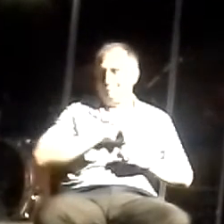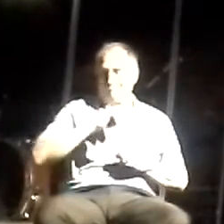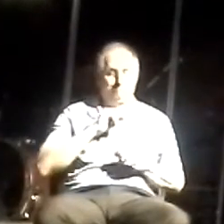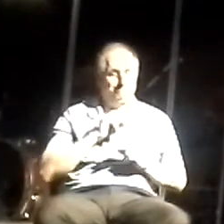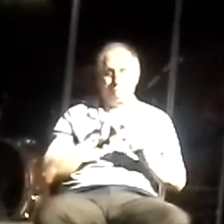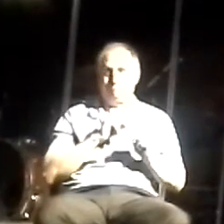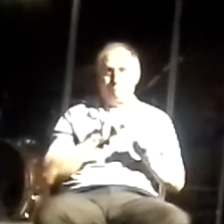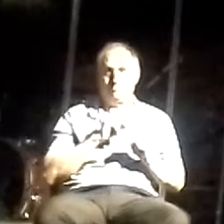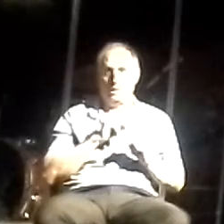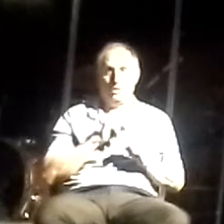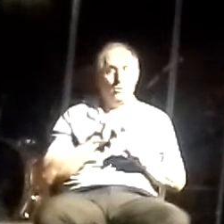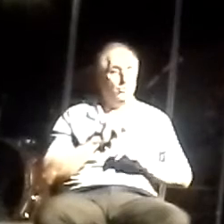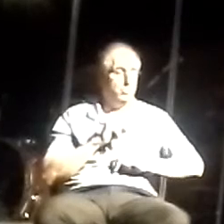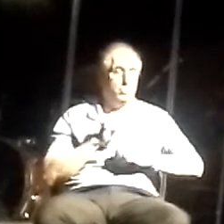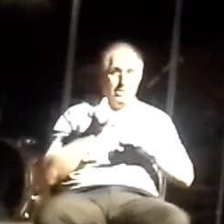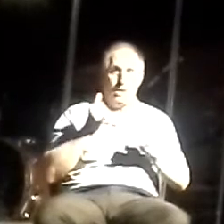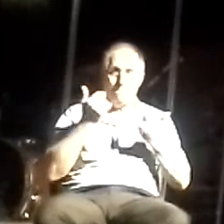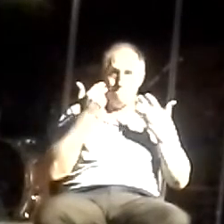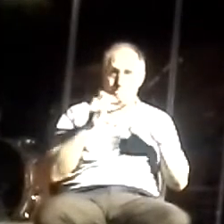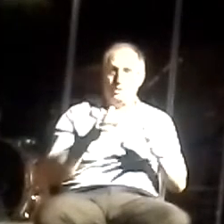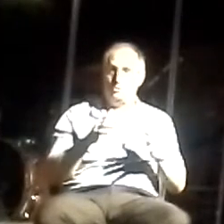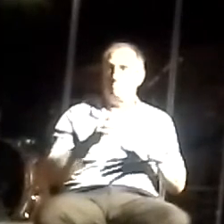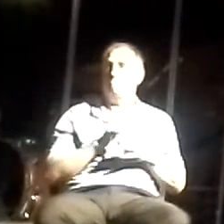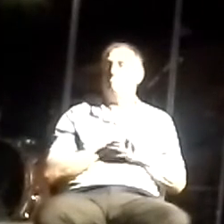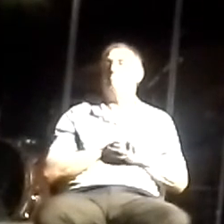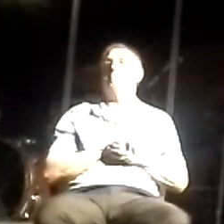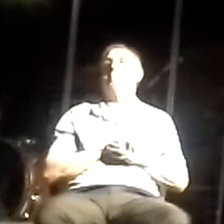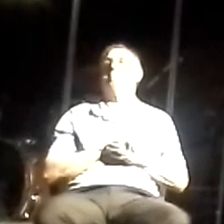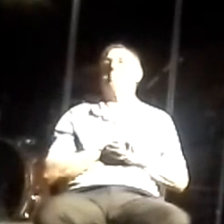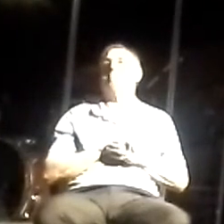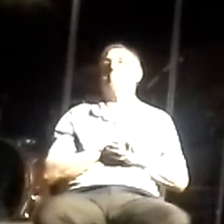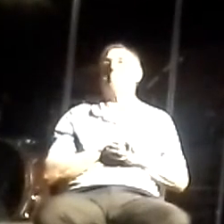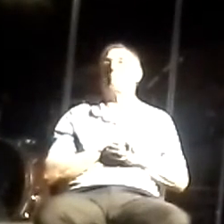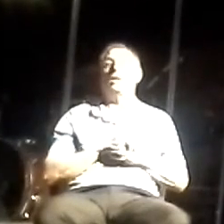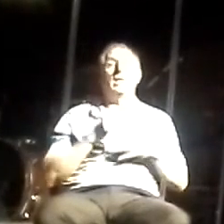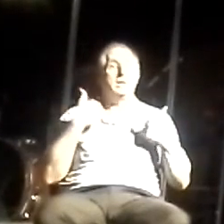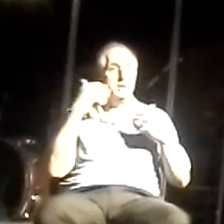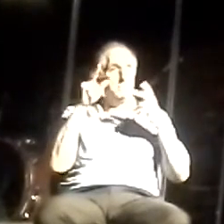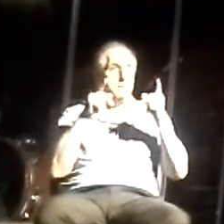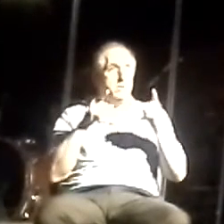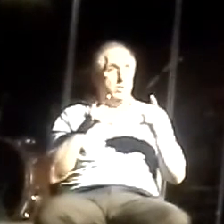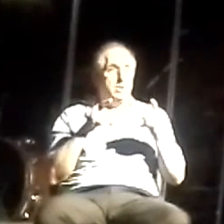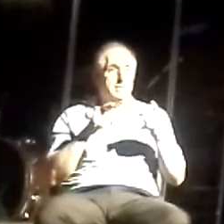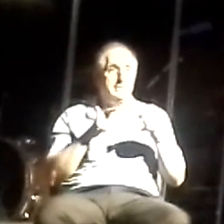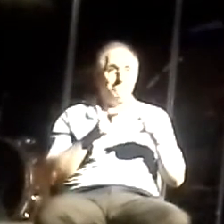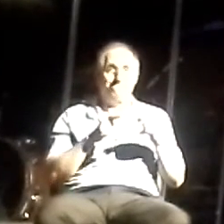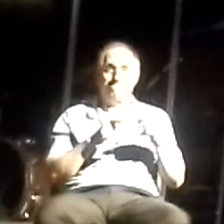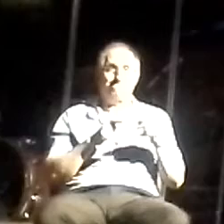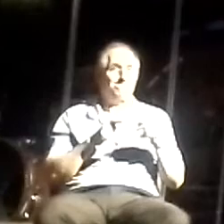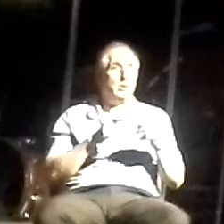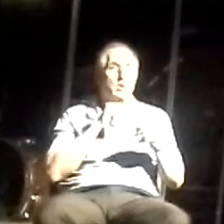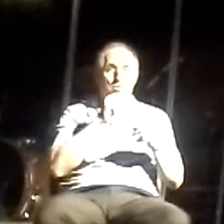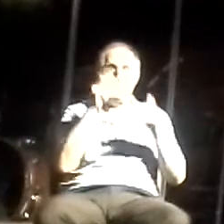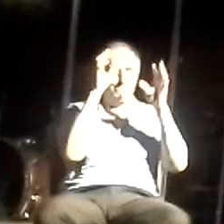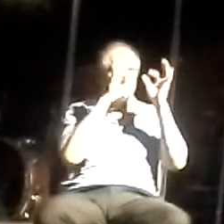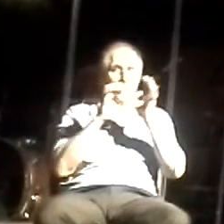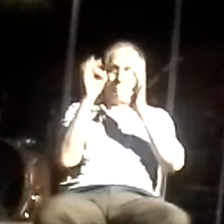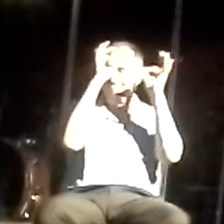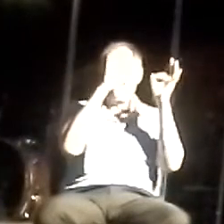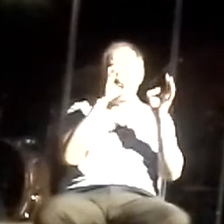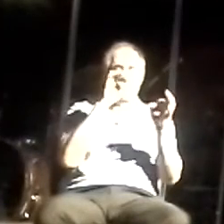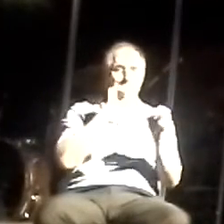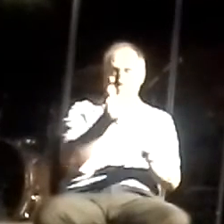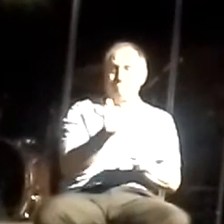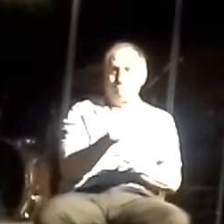you. So just do it now. Get it out of your system, okay? And then young people, there will be absolutely no eye rolling. Can I